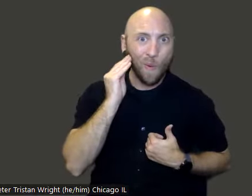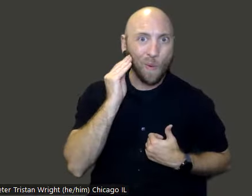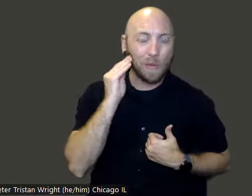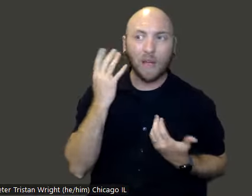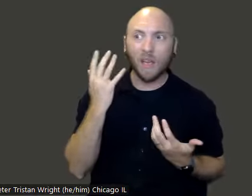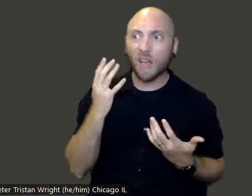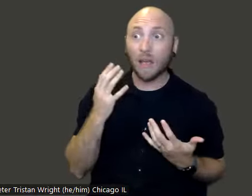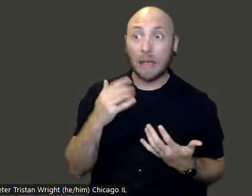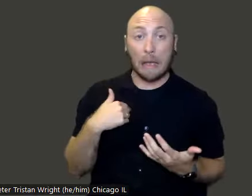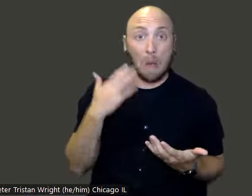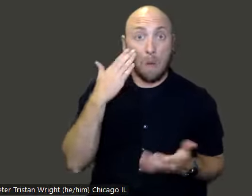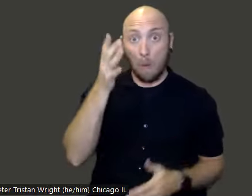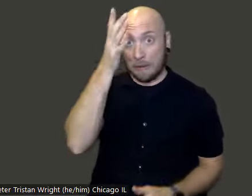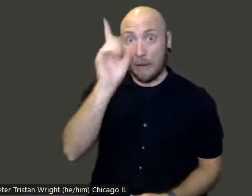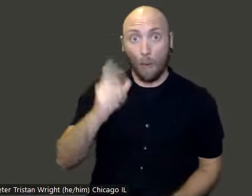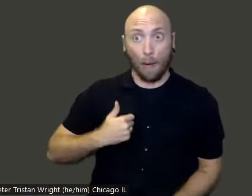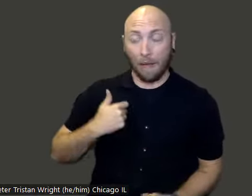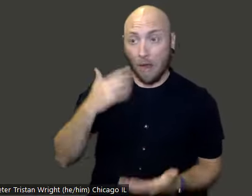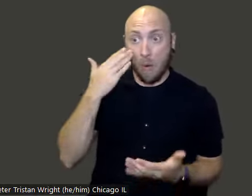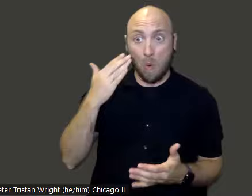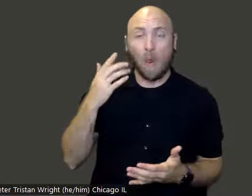just I still don't know.